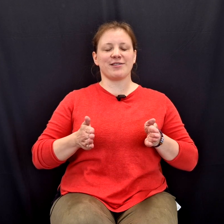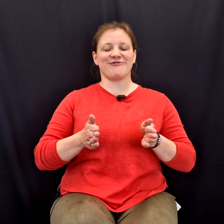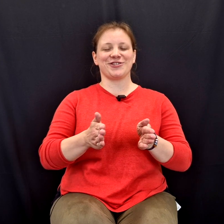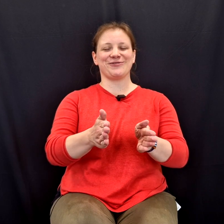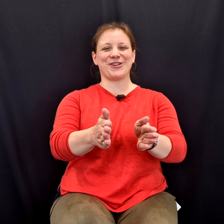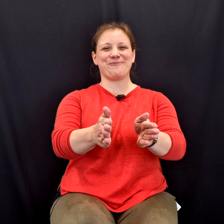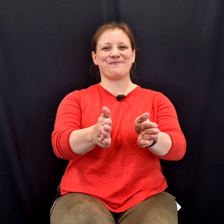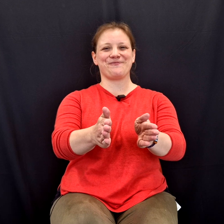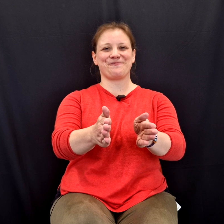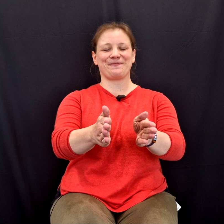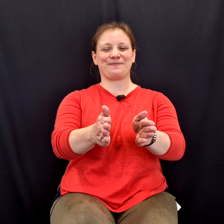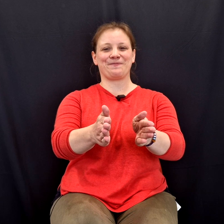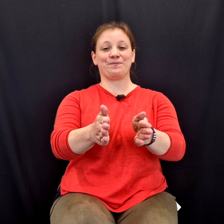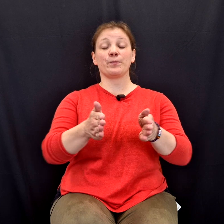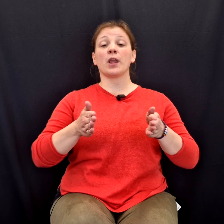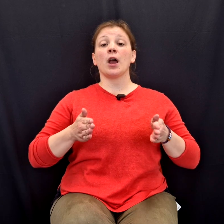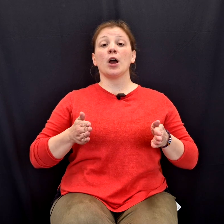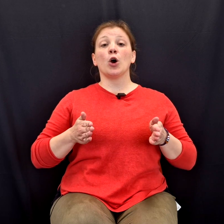draw a path in front of you.